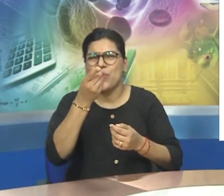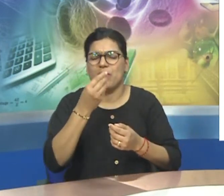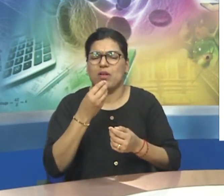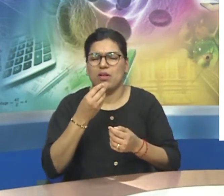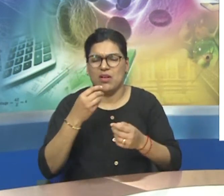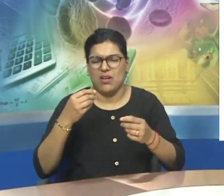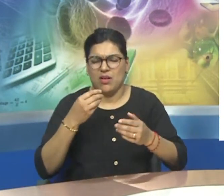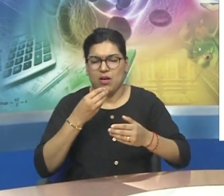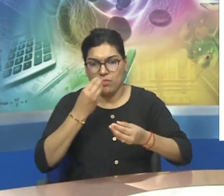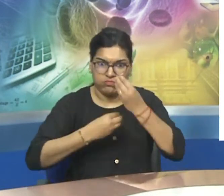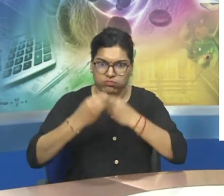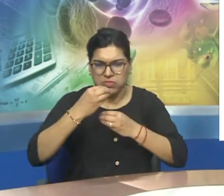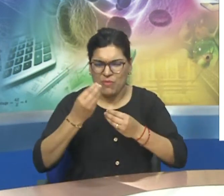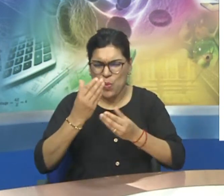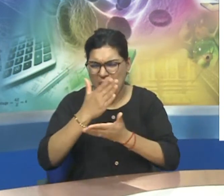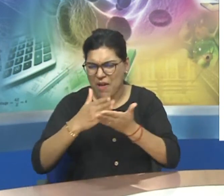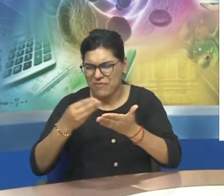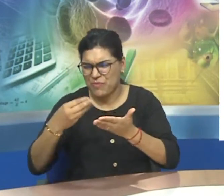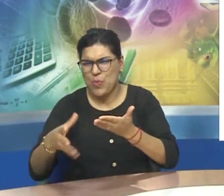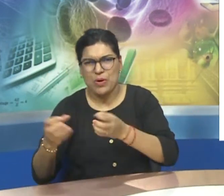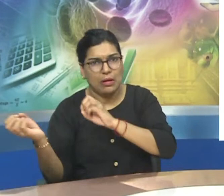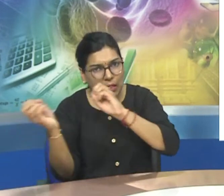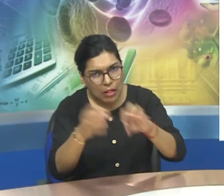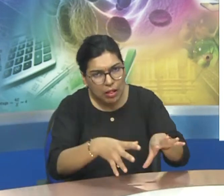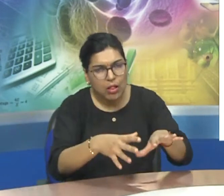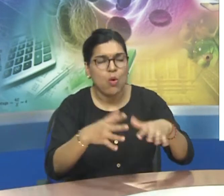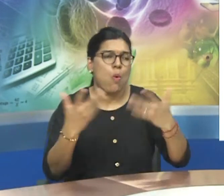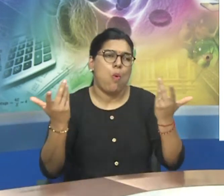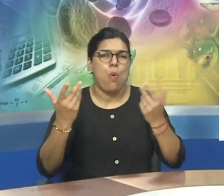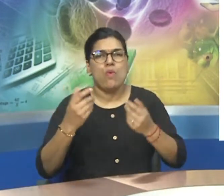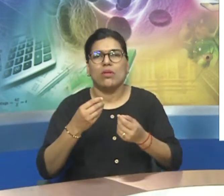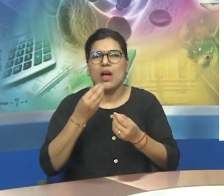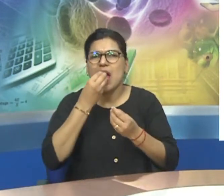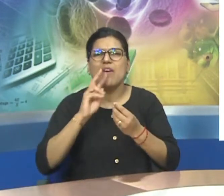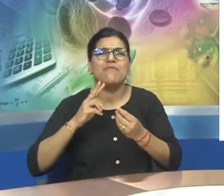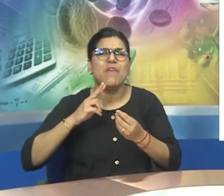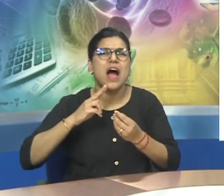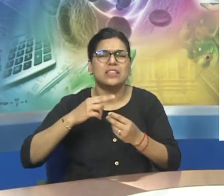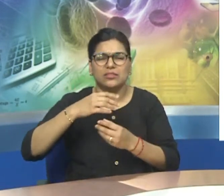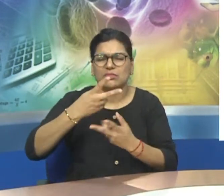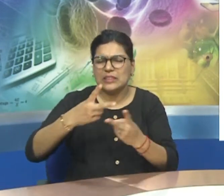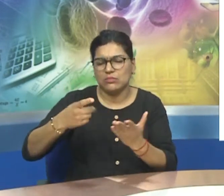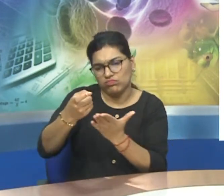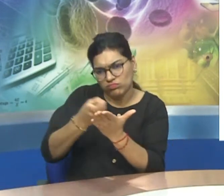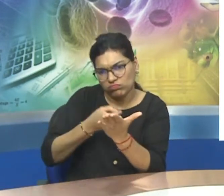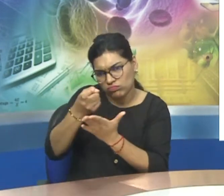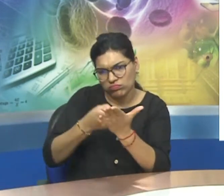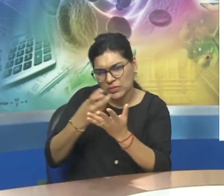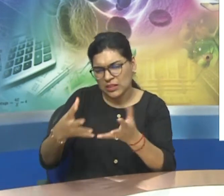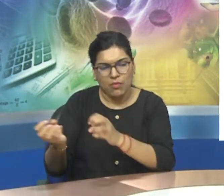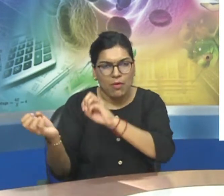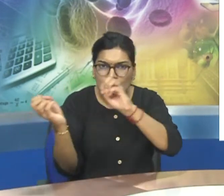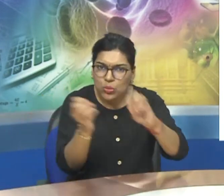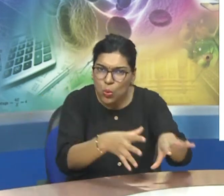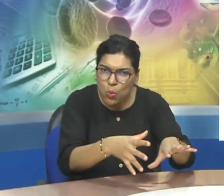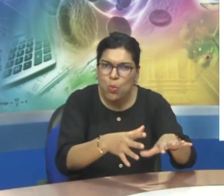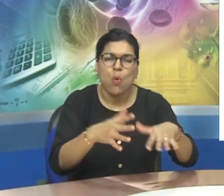as solid waste. For example, if you have eaten something and some food is left, or leftover